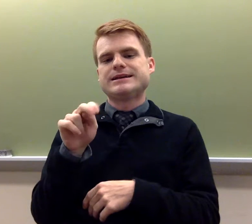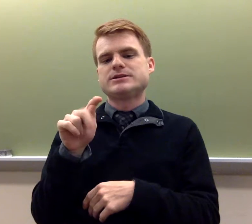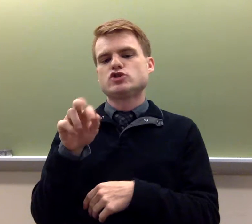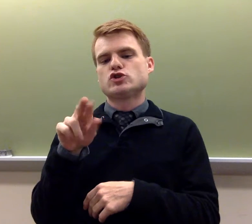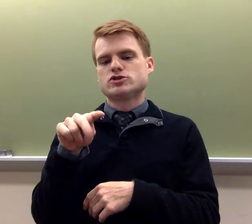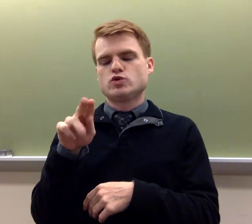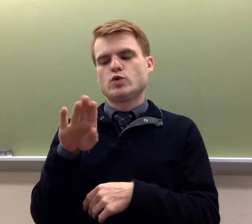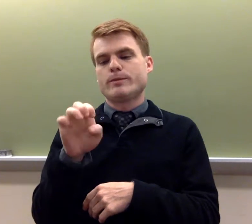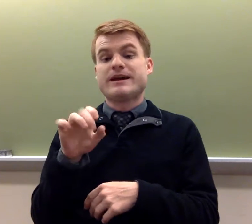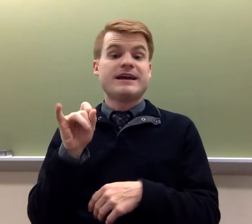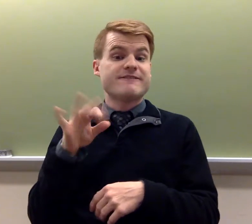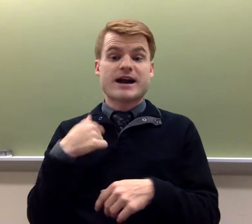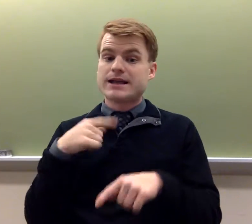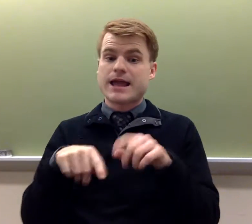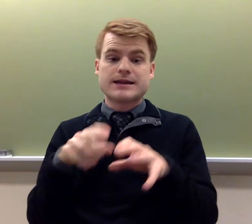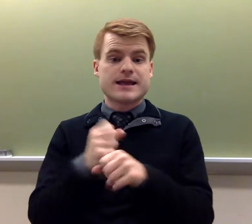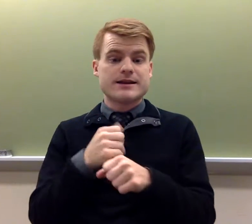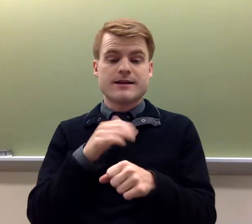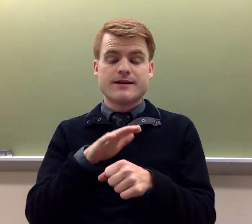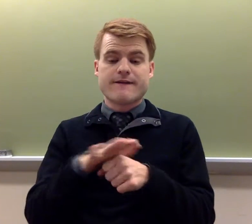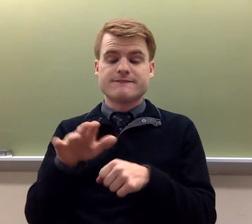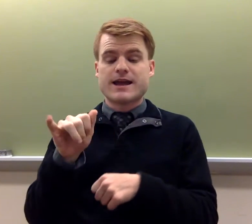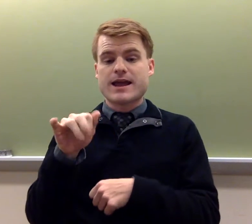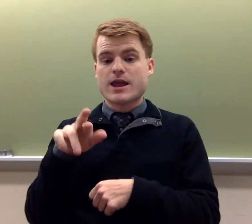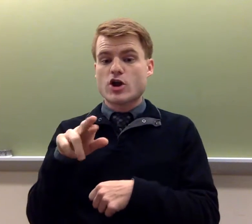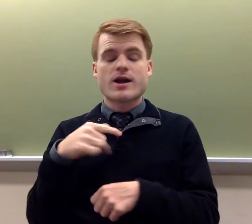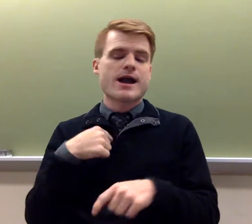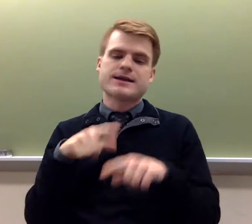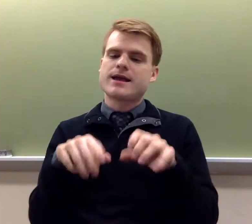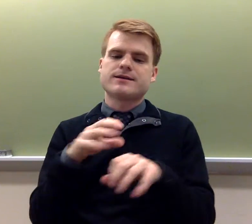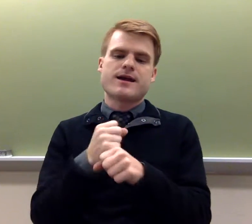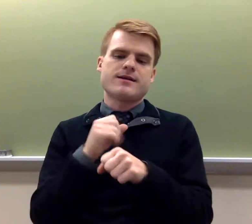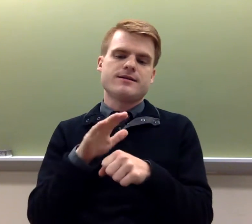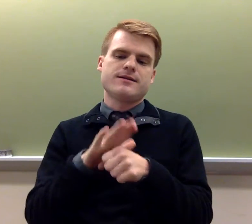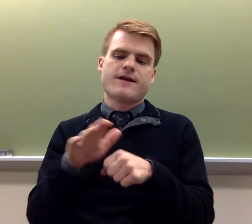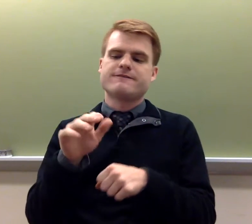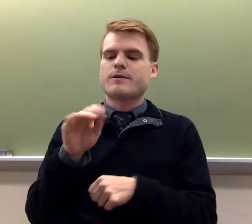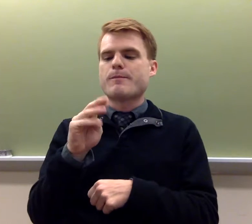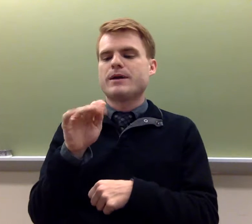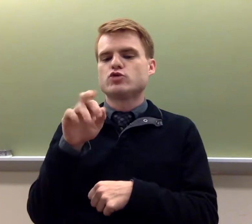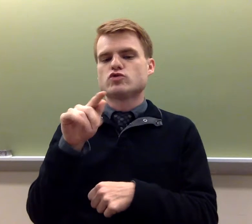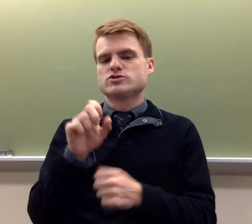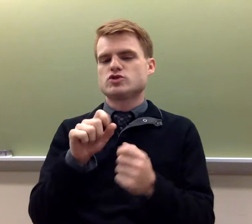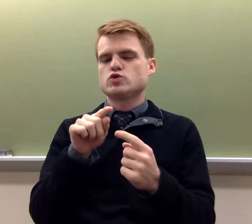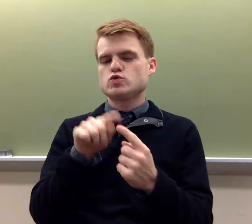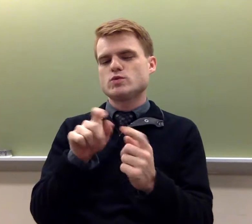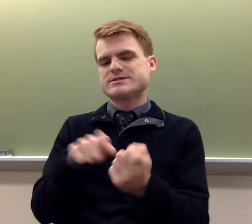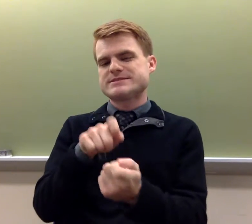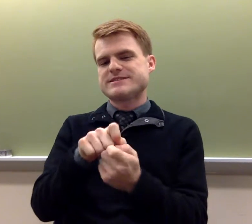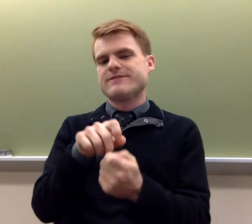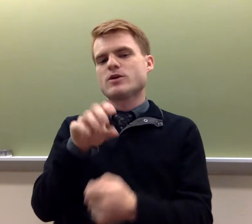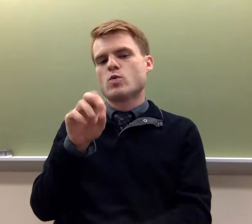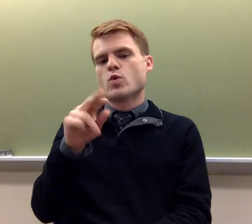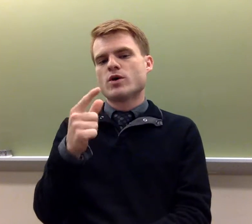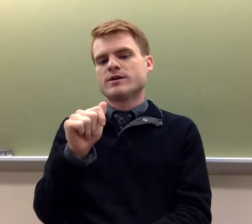enough air, if I can't get enough minerals to a particular organ, then I'm going to suddenly get this little outpouching on the